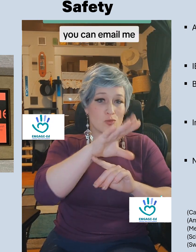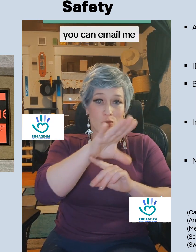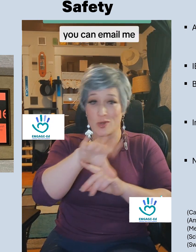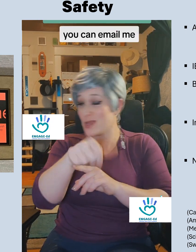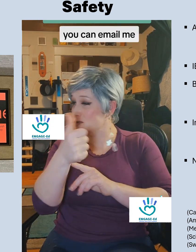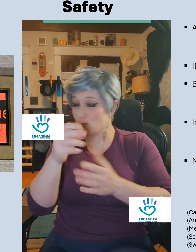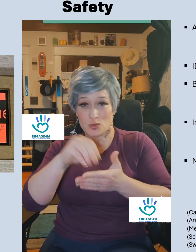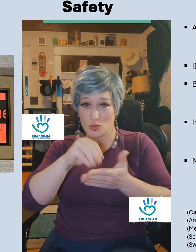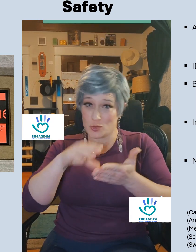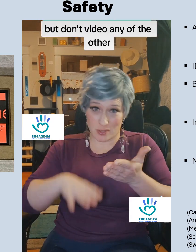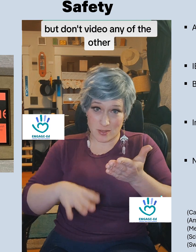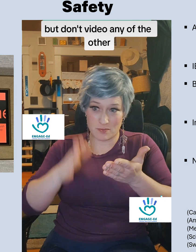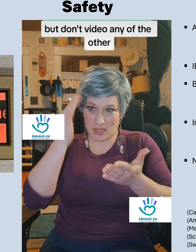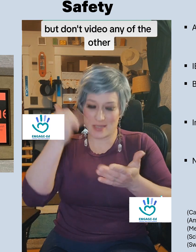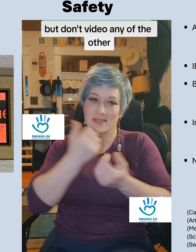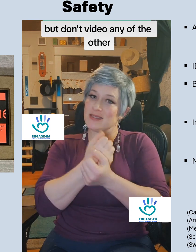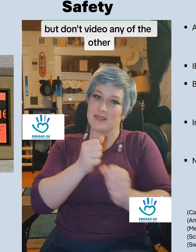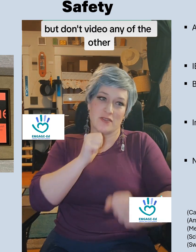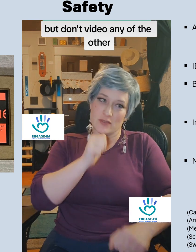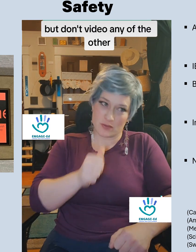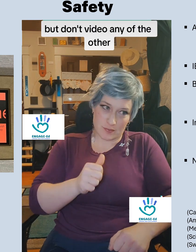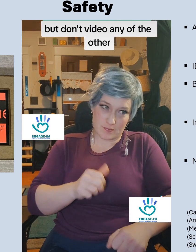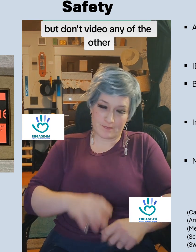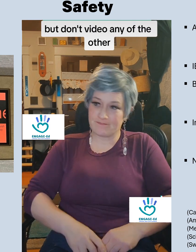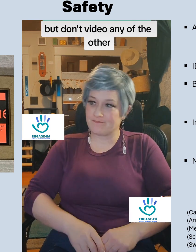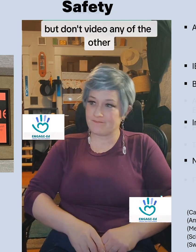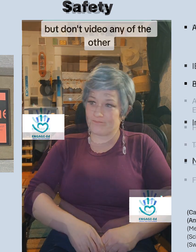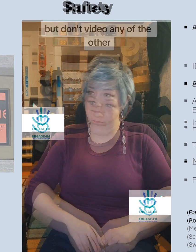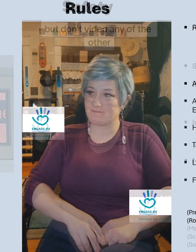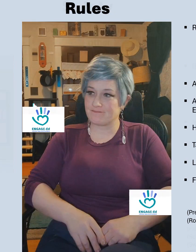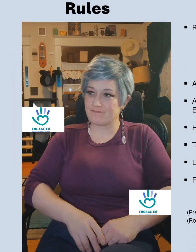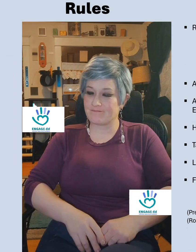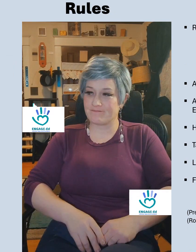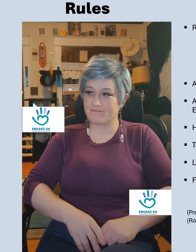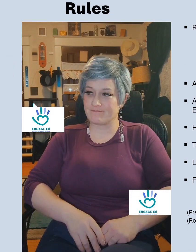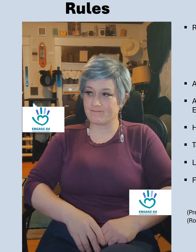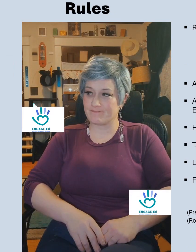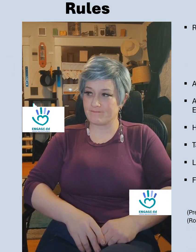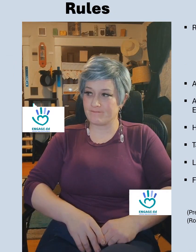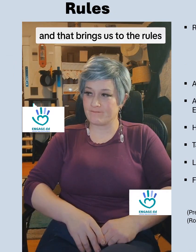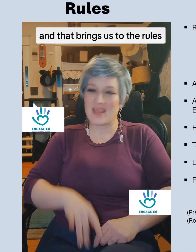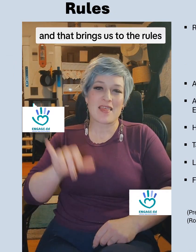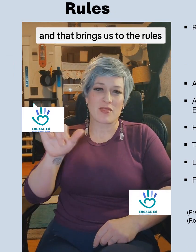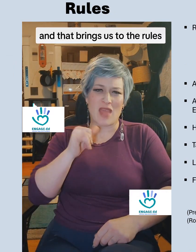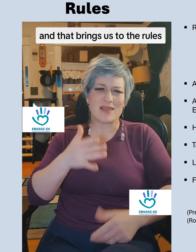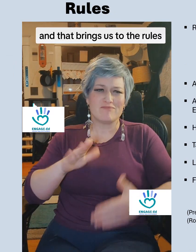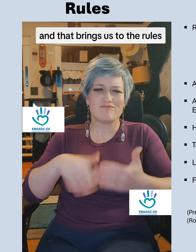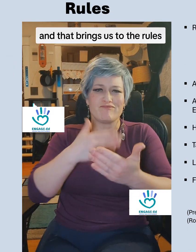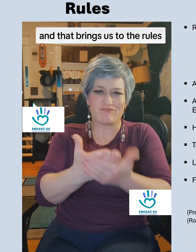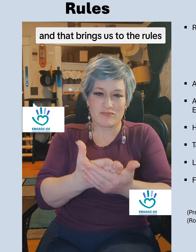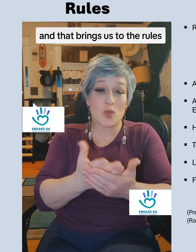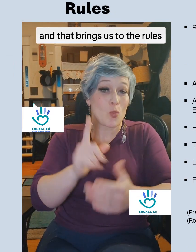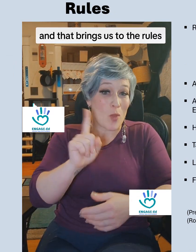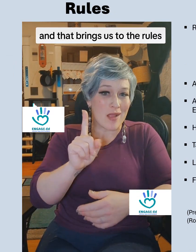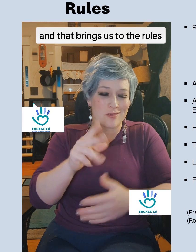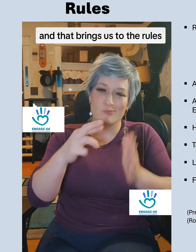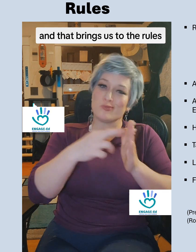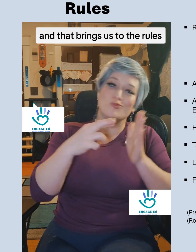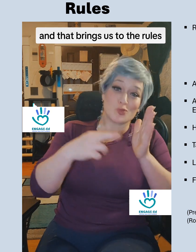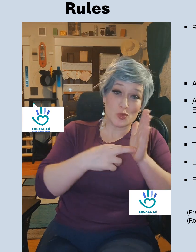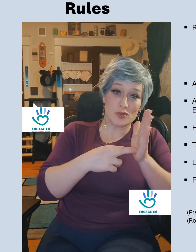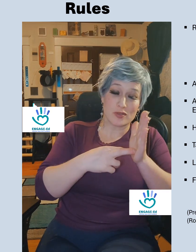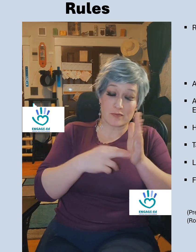can email me, but don't video any of the other stuff. And that brings us to the